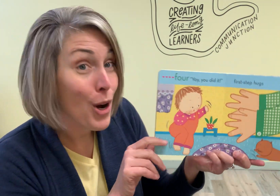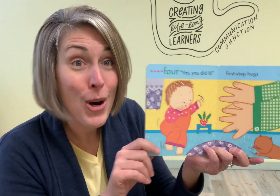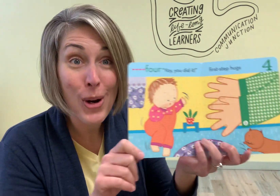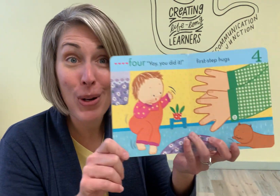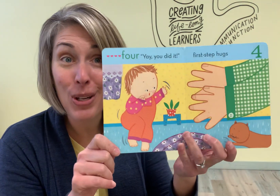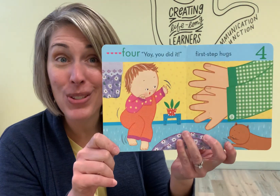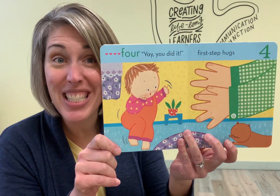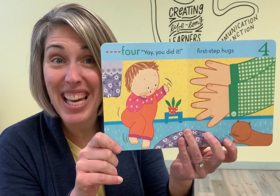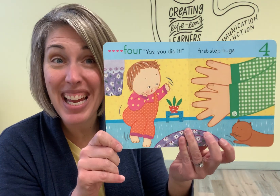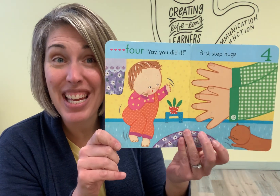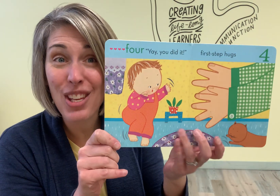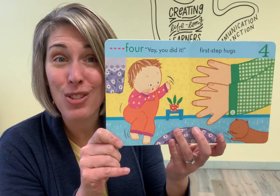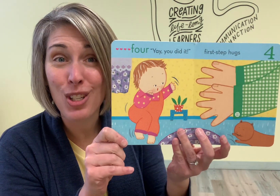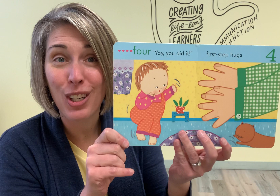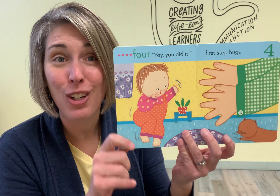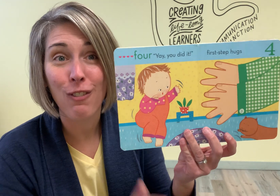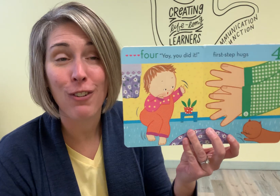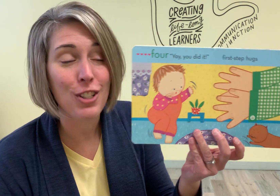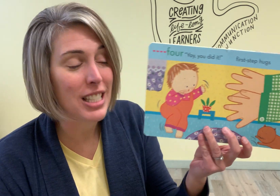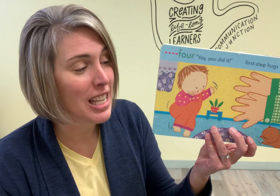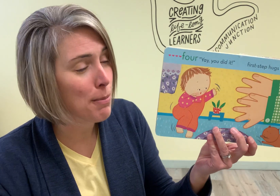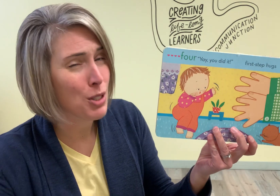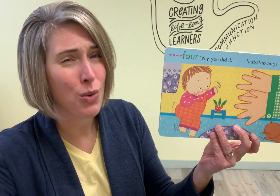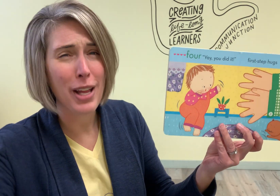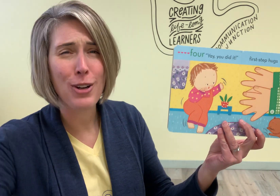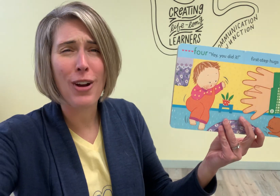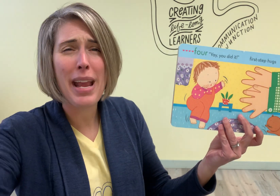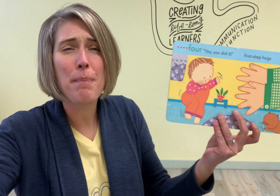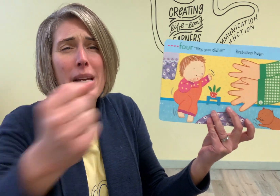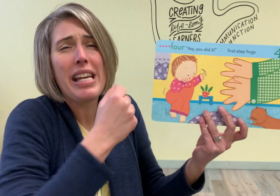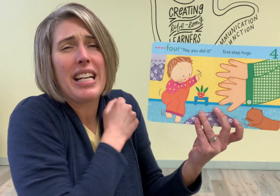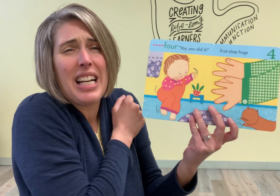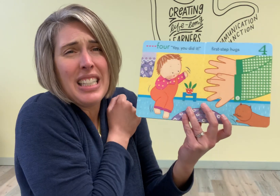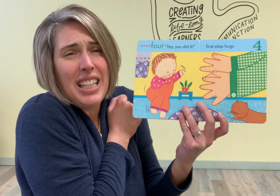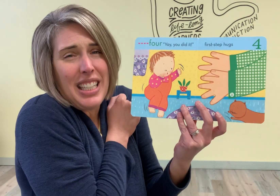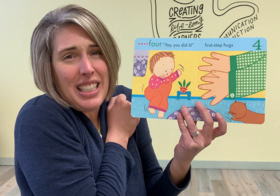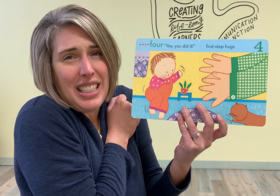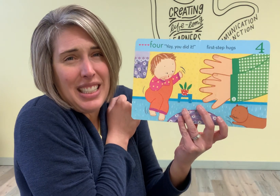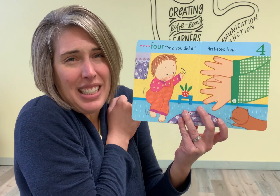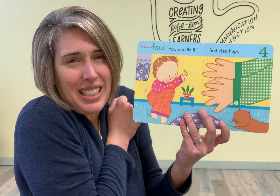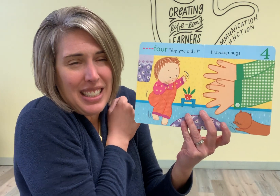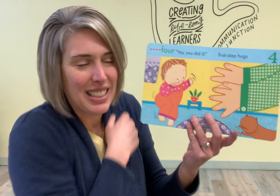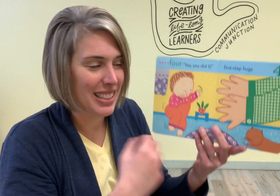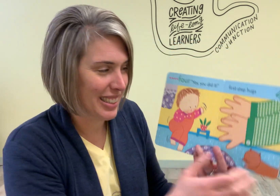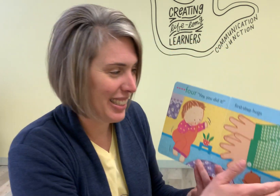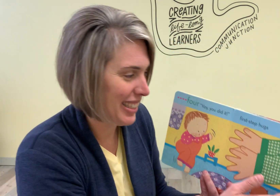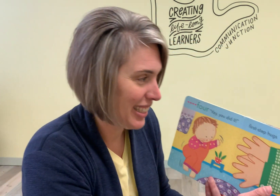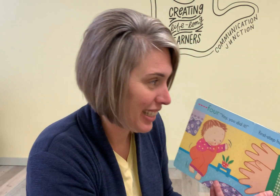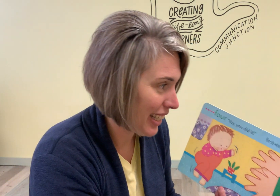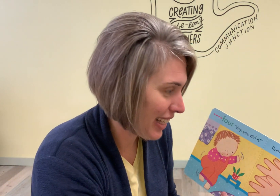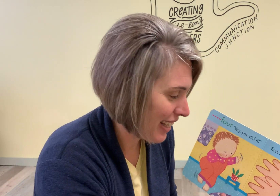Woohoo, you did it. You took your first steps. One great big hug.